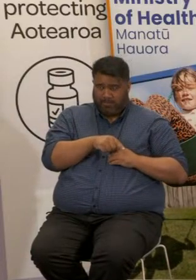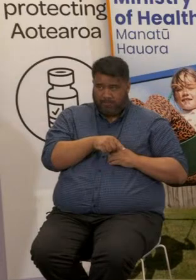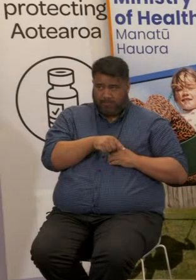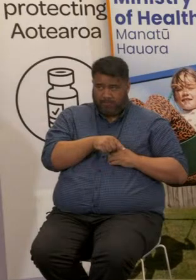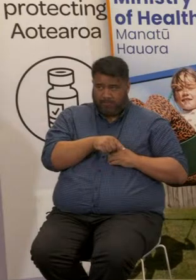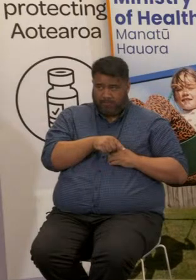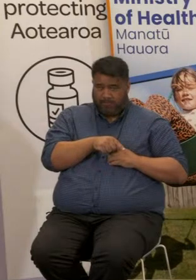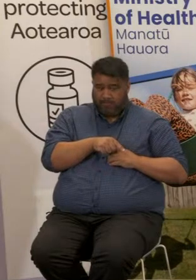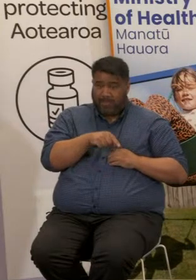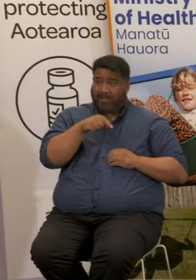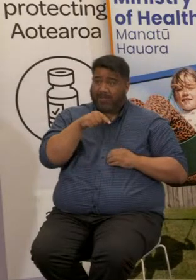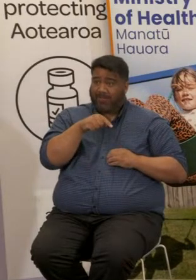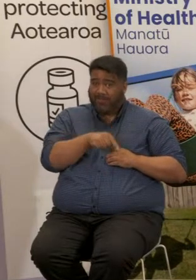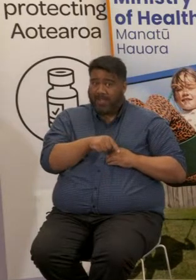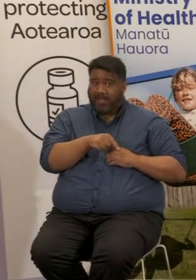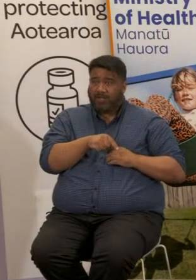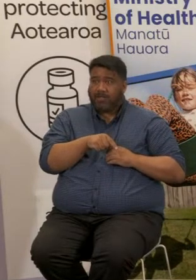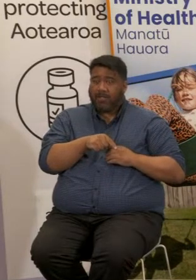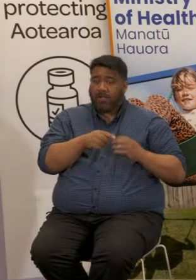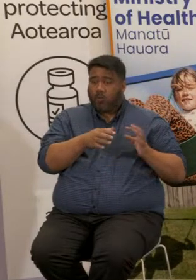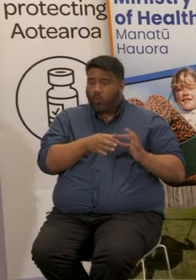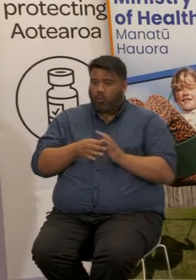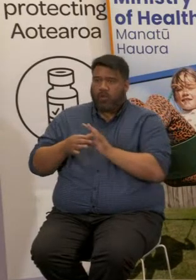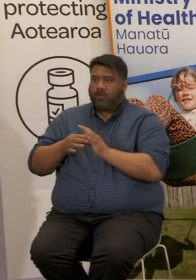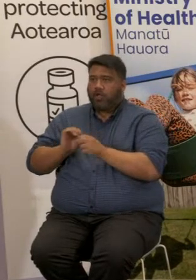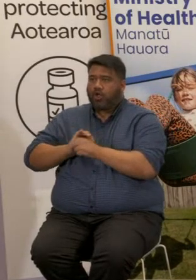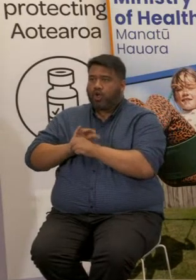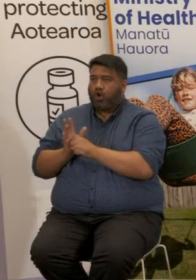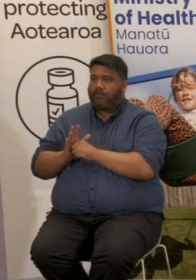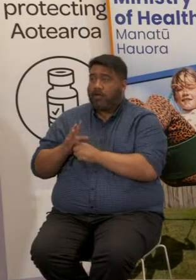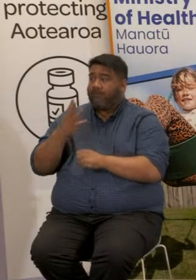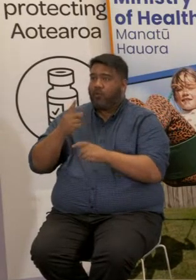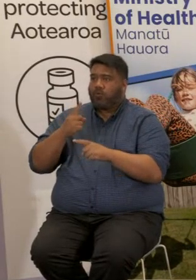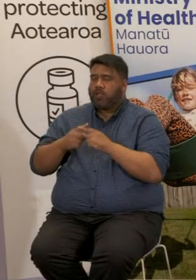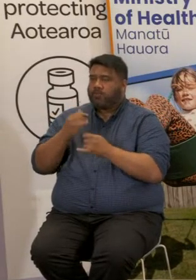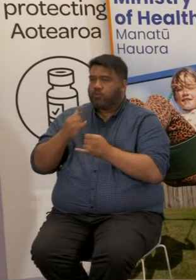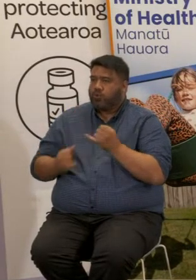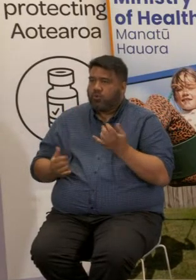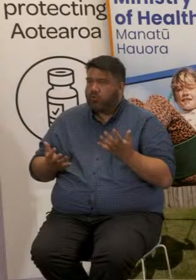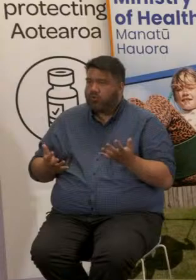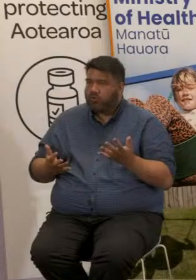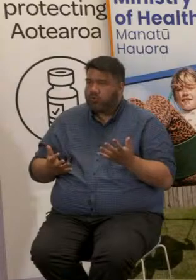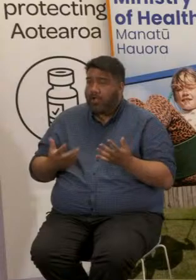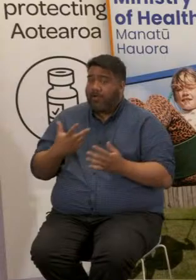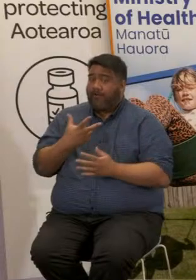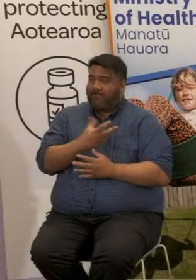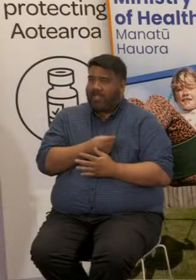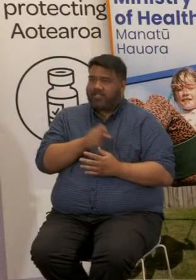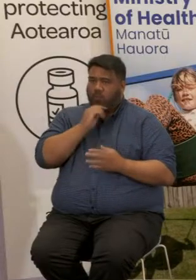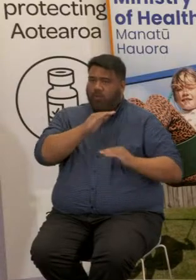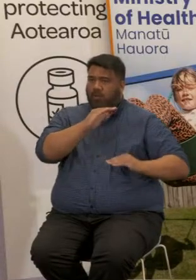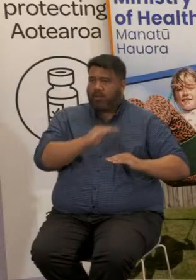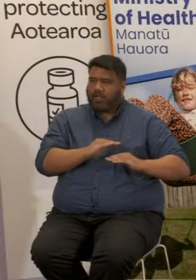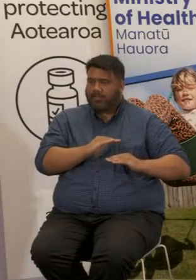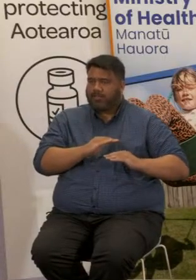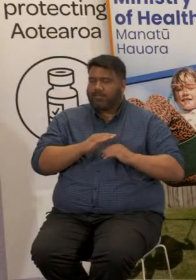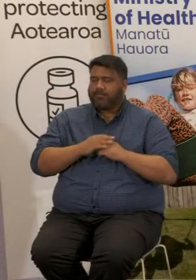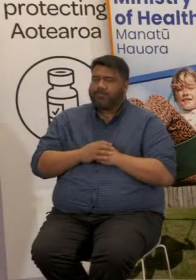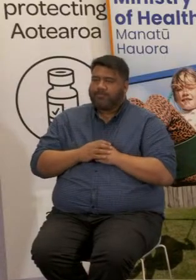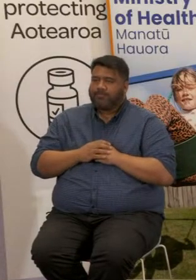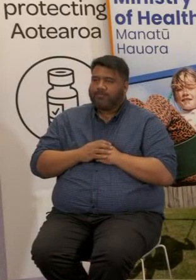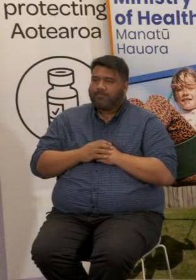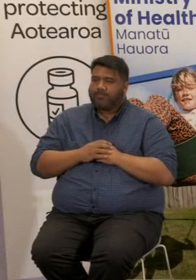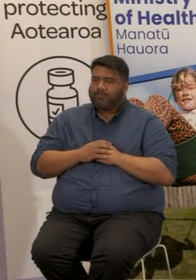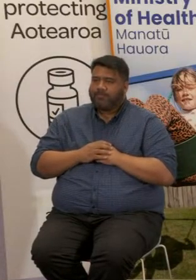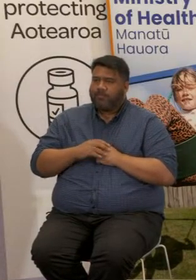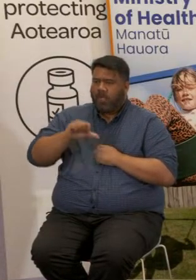is a disease you see with the disease. So looking at the importance of vaccination going forward, as Ashley has mentioned, 90% is